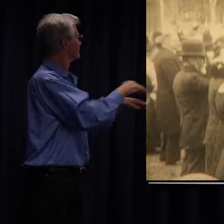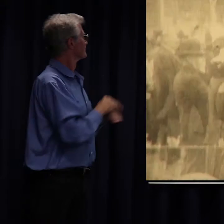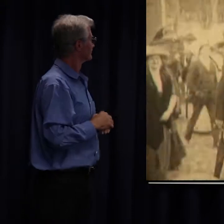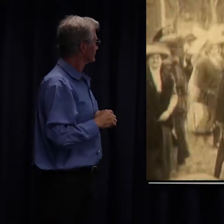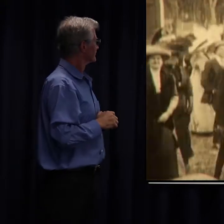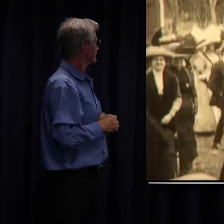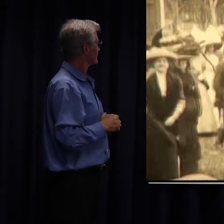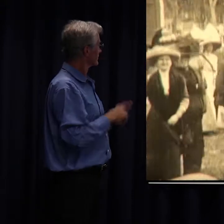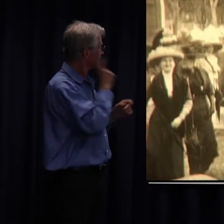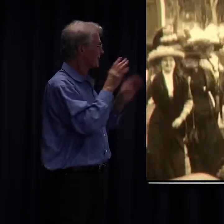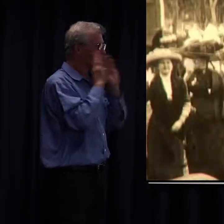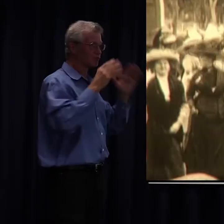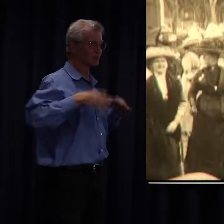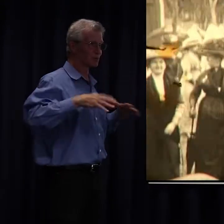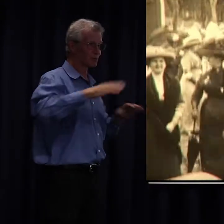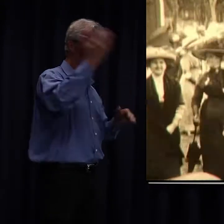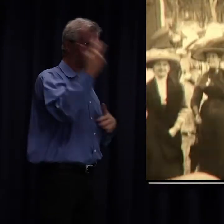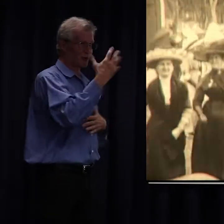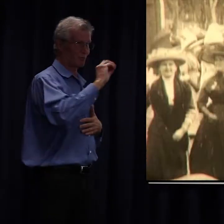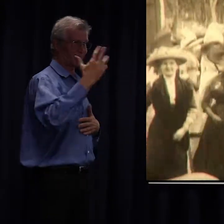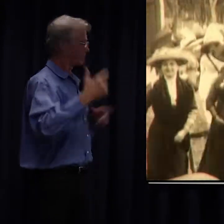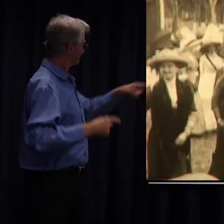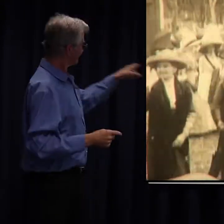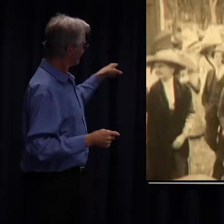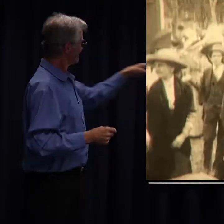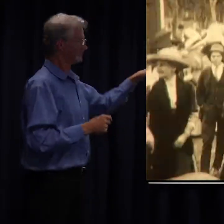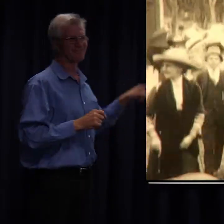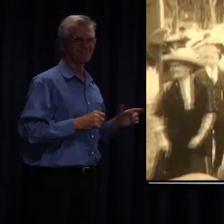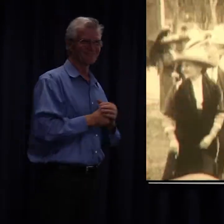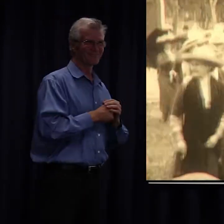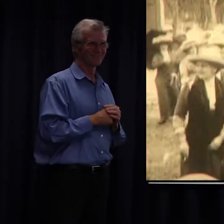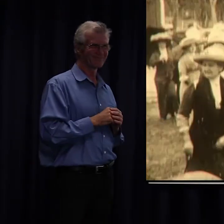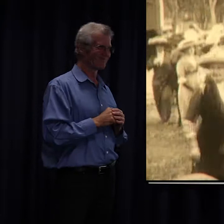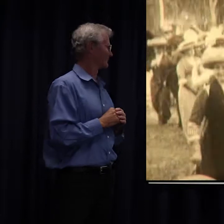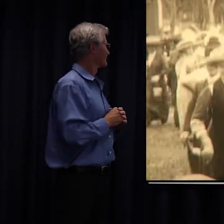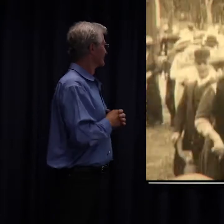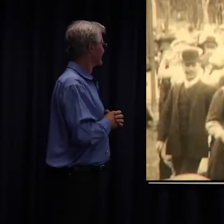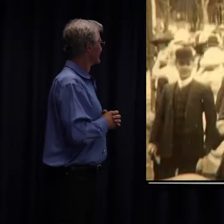So this is the celebration, a deaf celebration of the women's wing. You can see their outfits, they're really fantastic, aren't they?